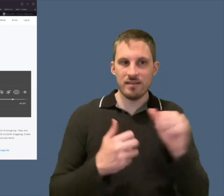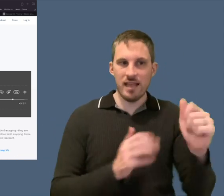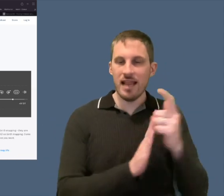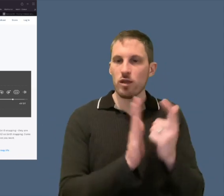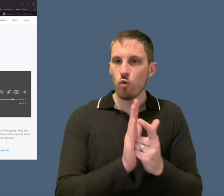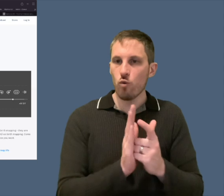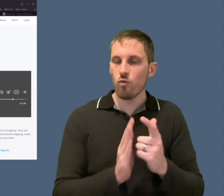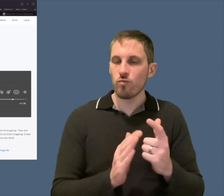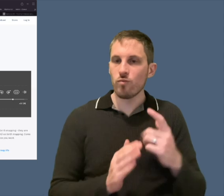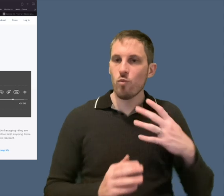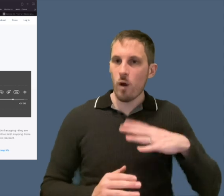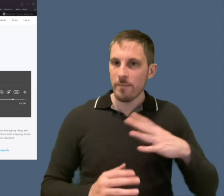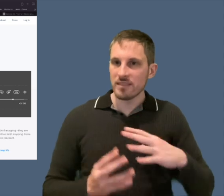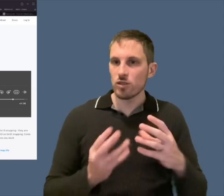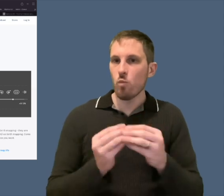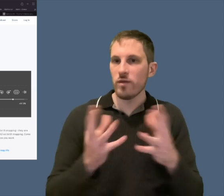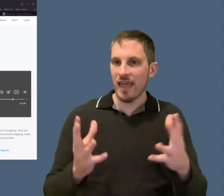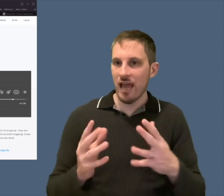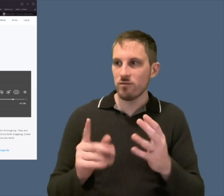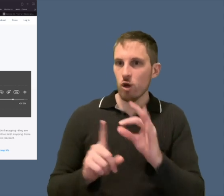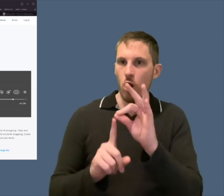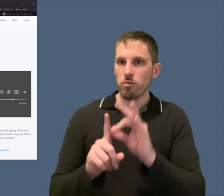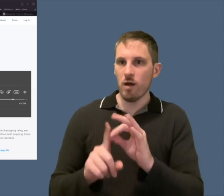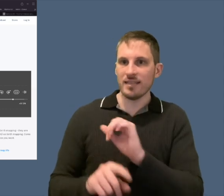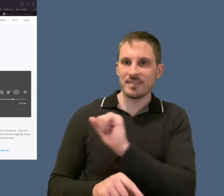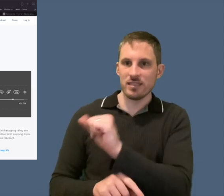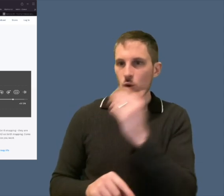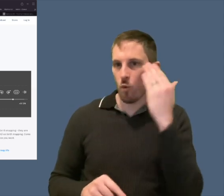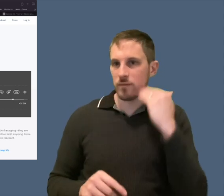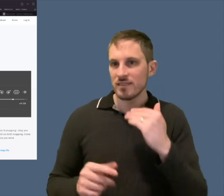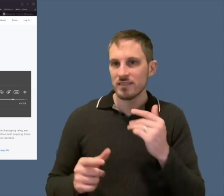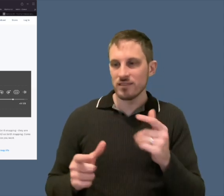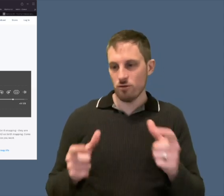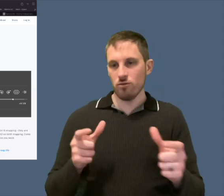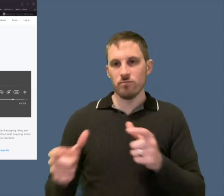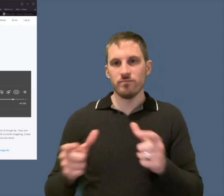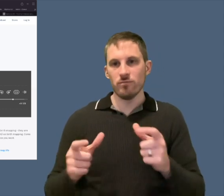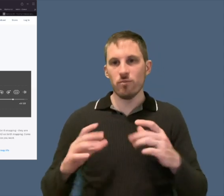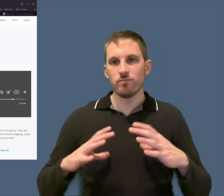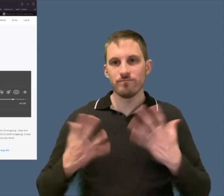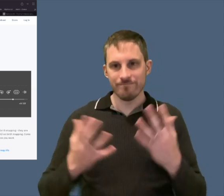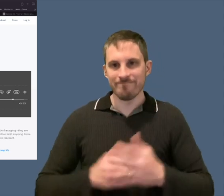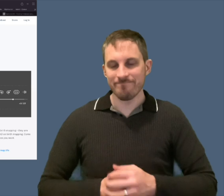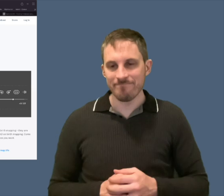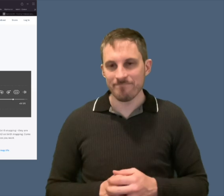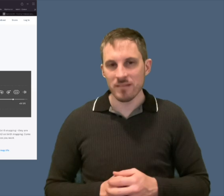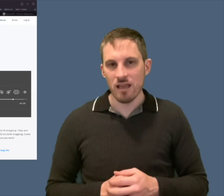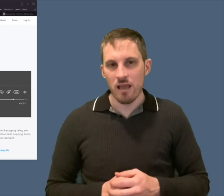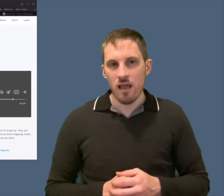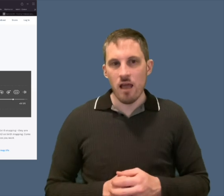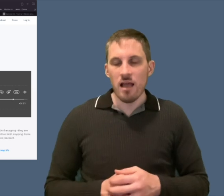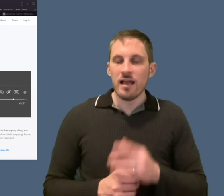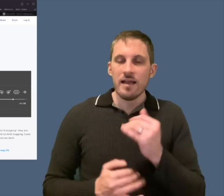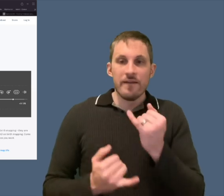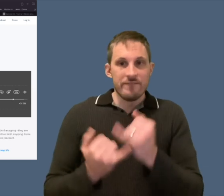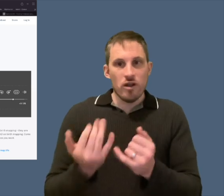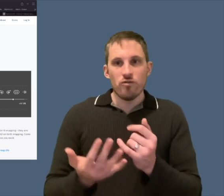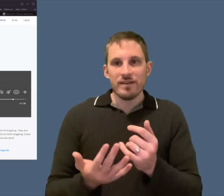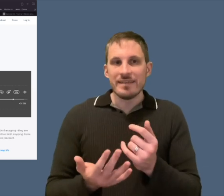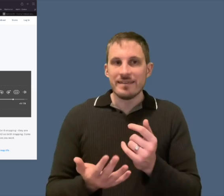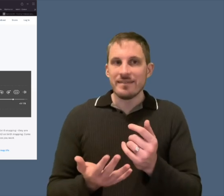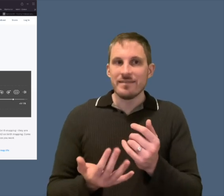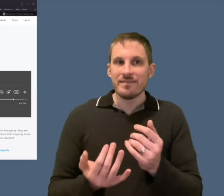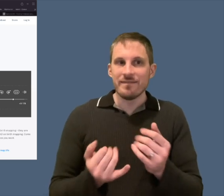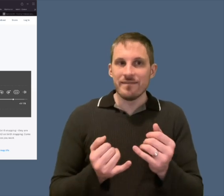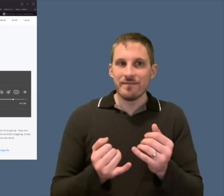requirements without compromising the woman's autonomy and agency. It's a very fine line to